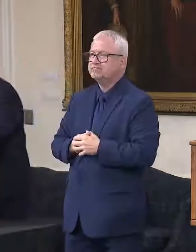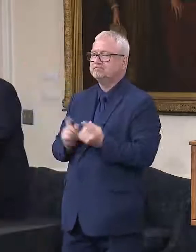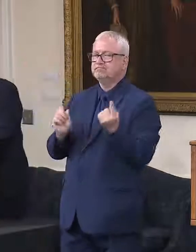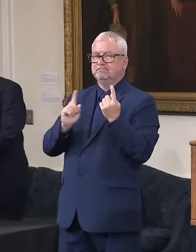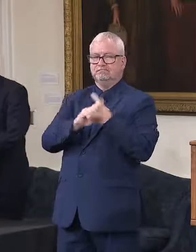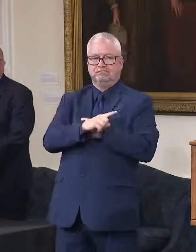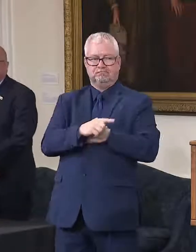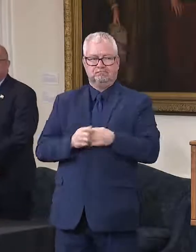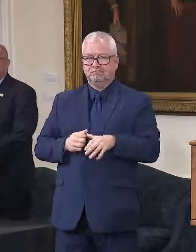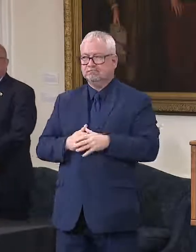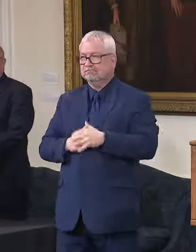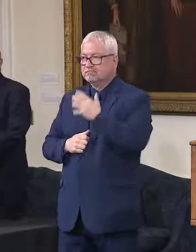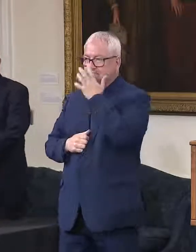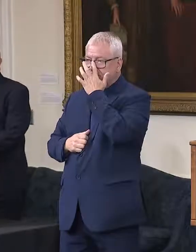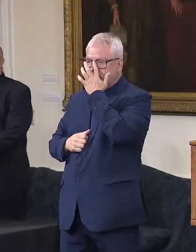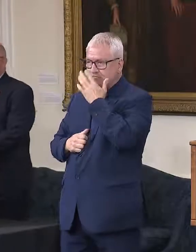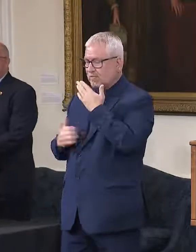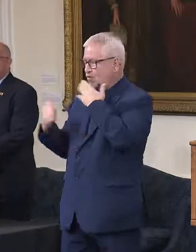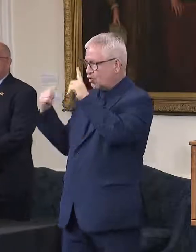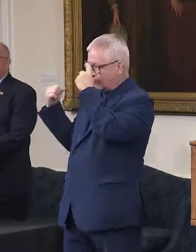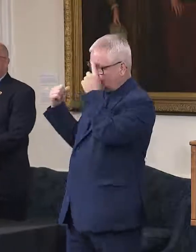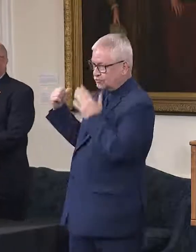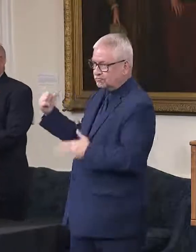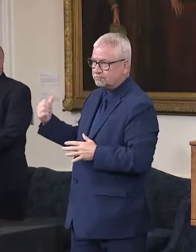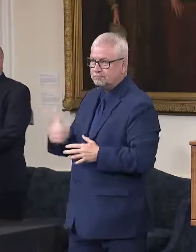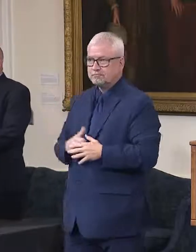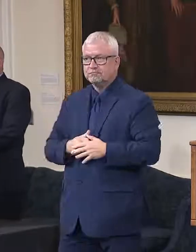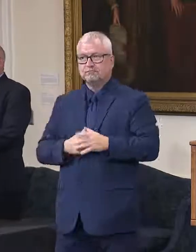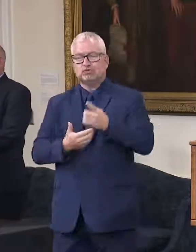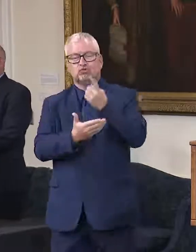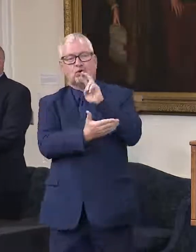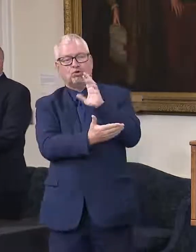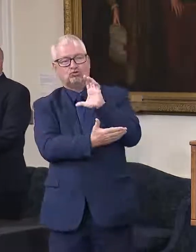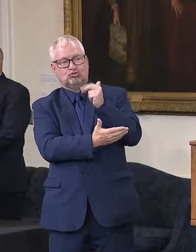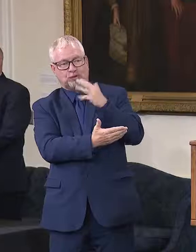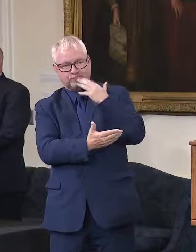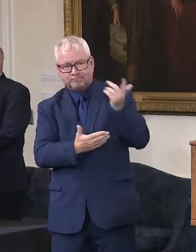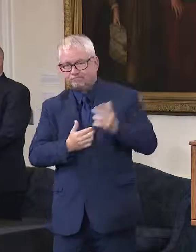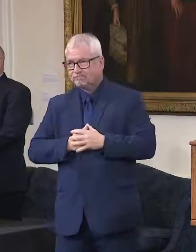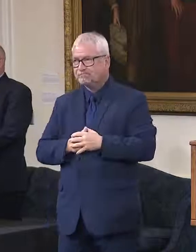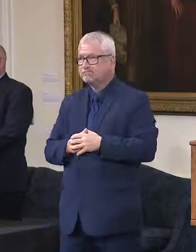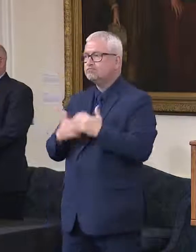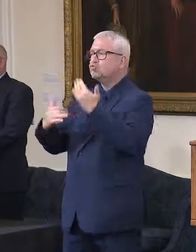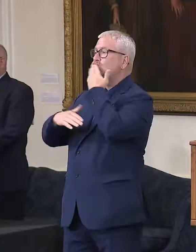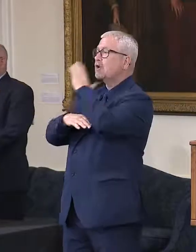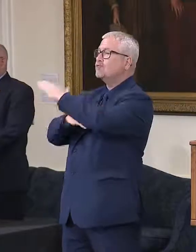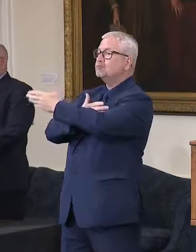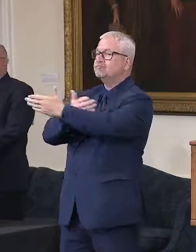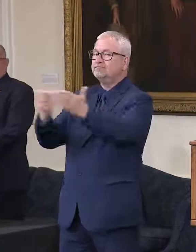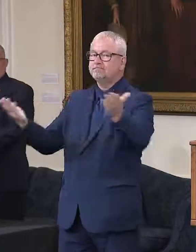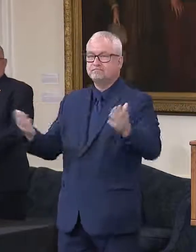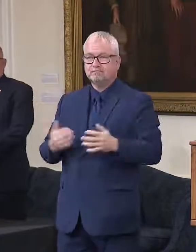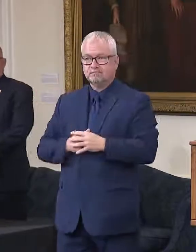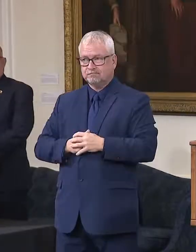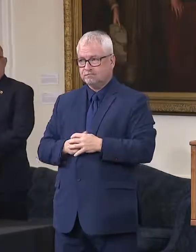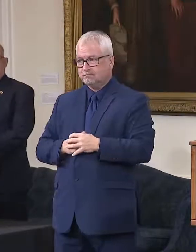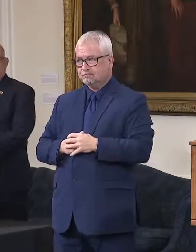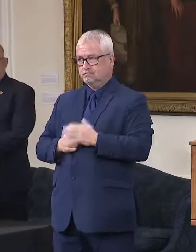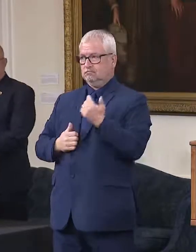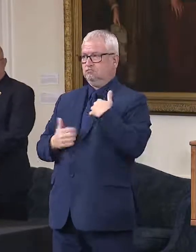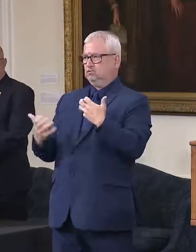Thank you, Governor, Dr. Chan, and good afternoon, everybody. I want to begin by reiterating an important